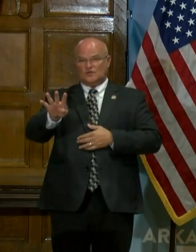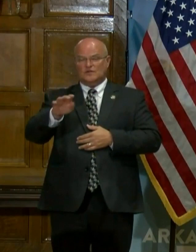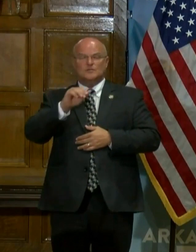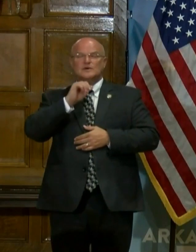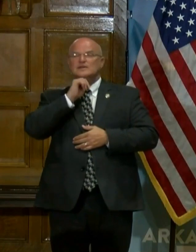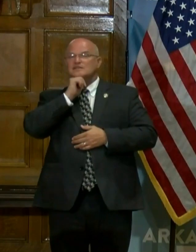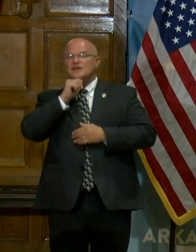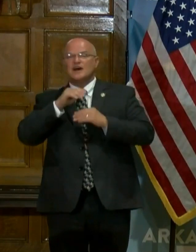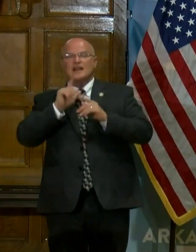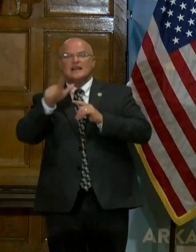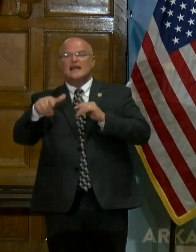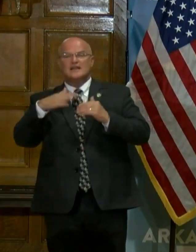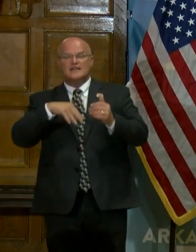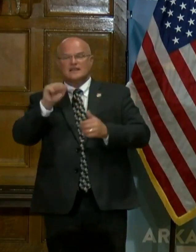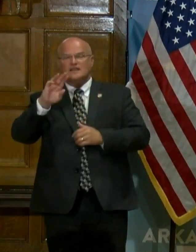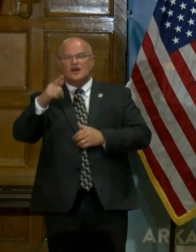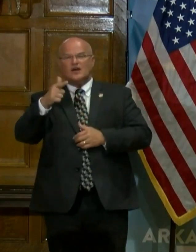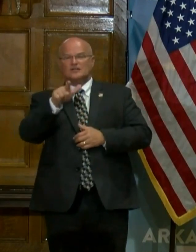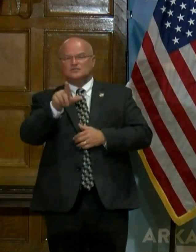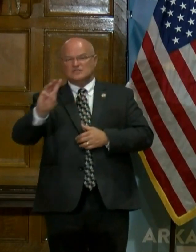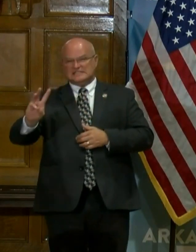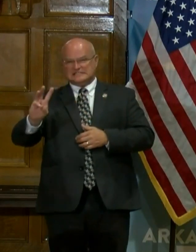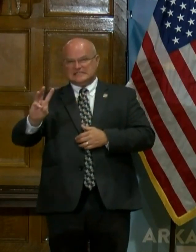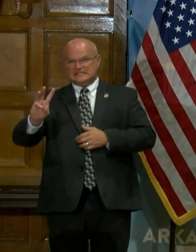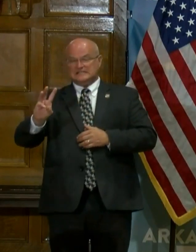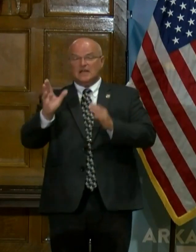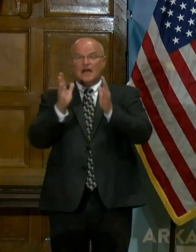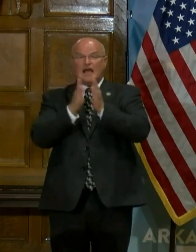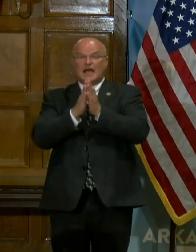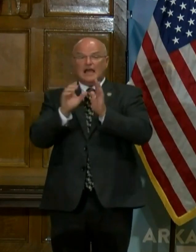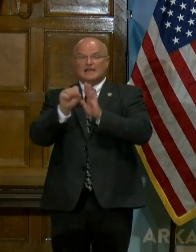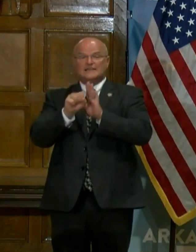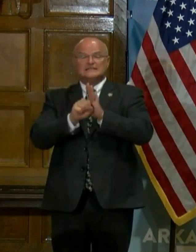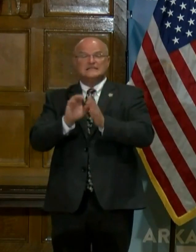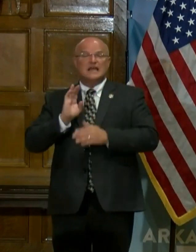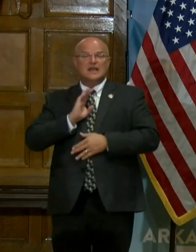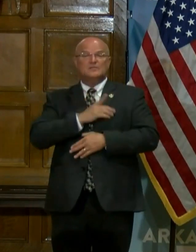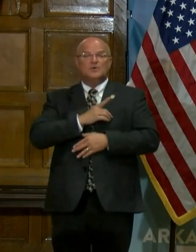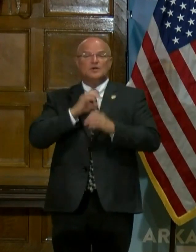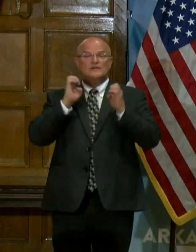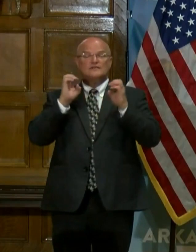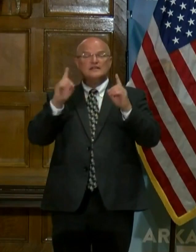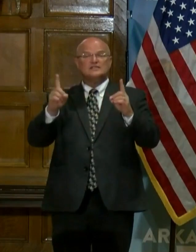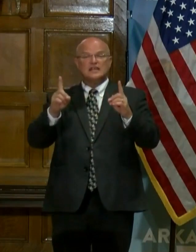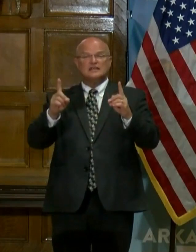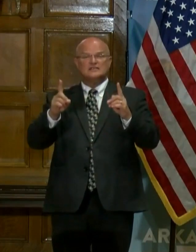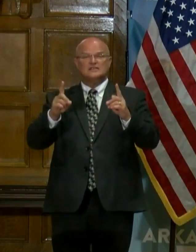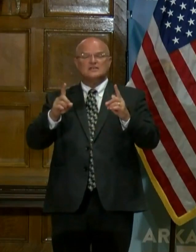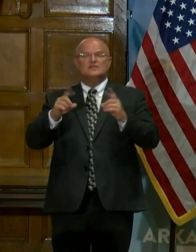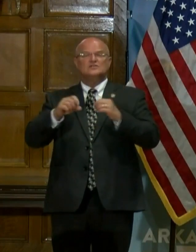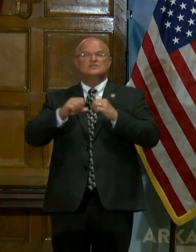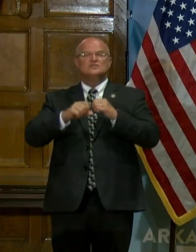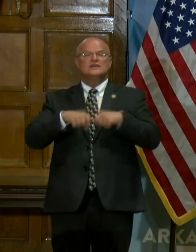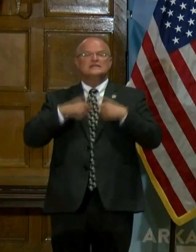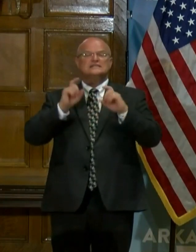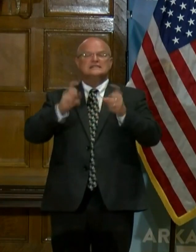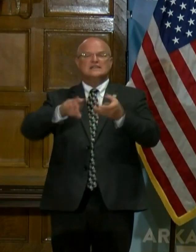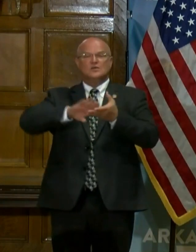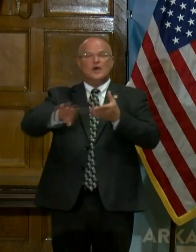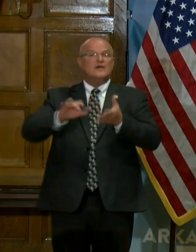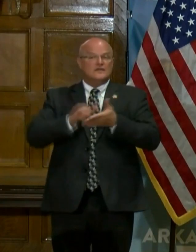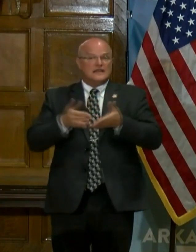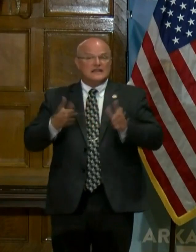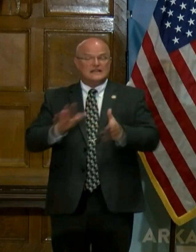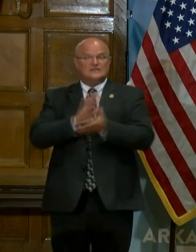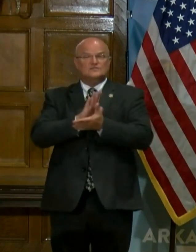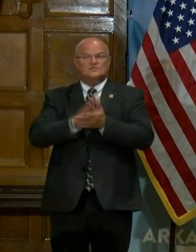August 26th. We will also ask the State Board of Education to rescind the broad waiver that was granted that